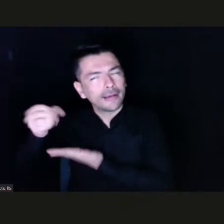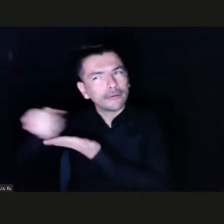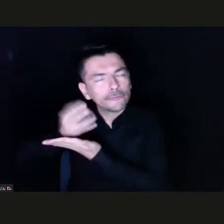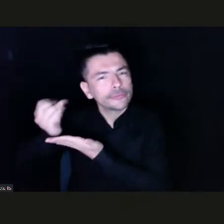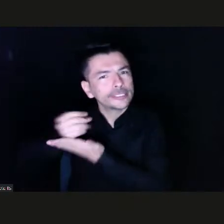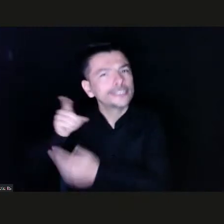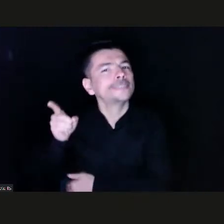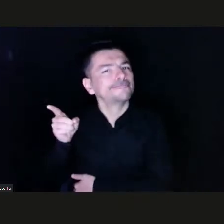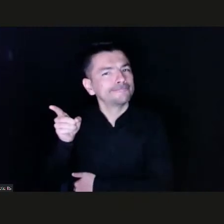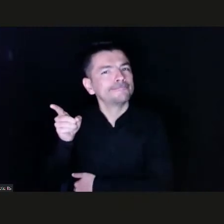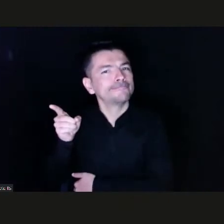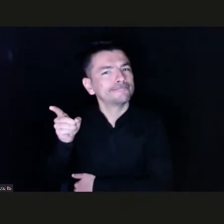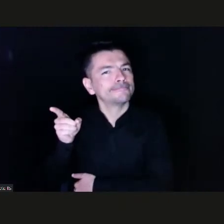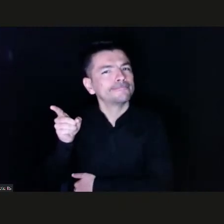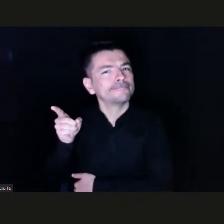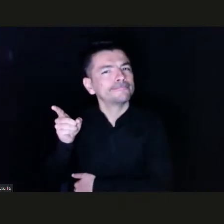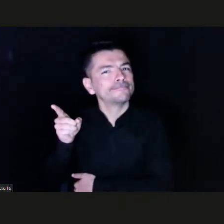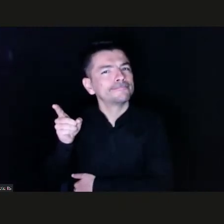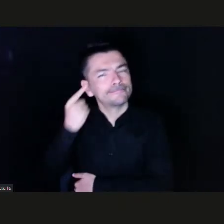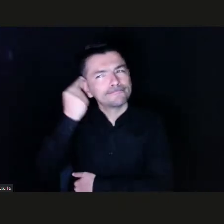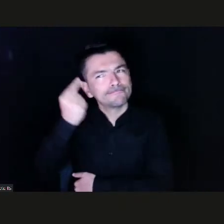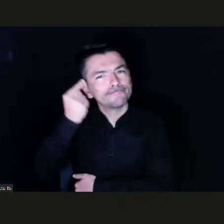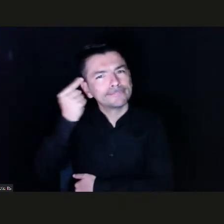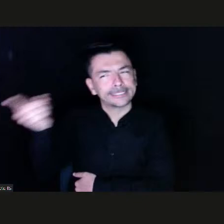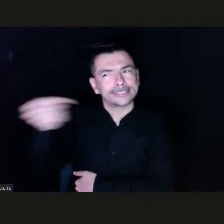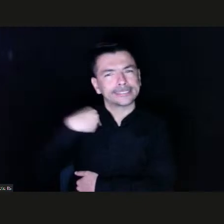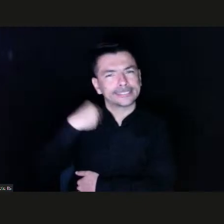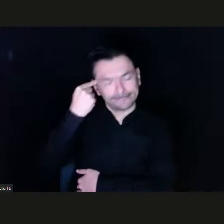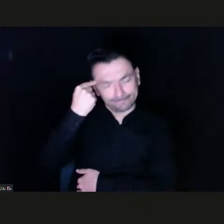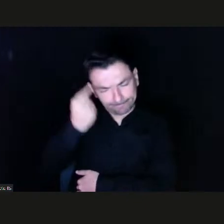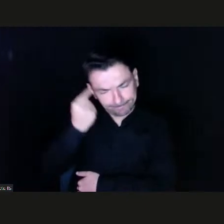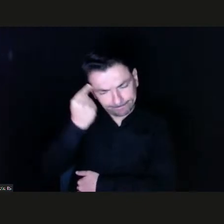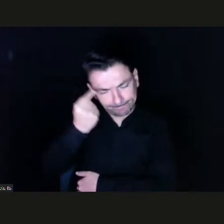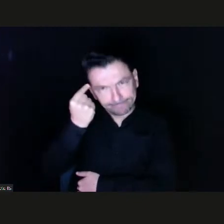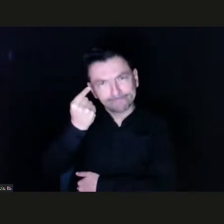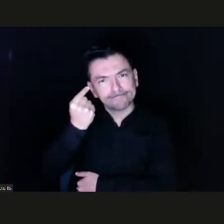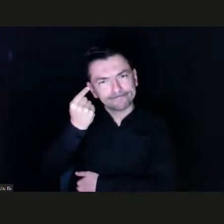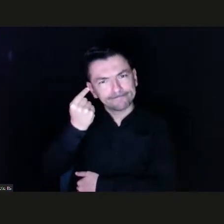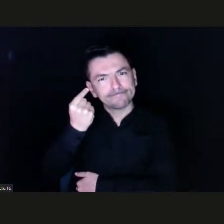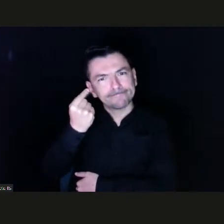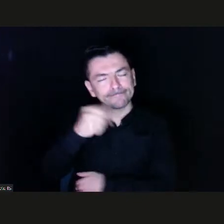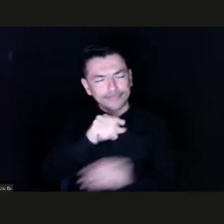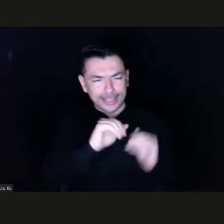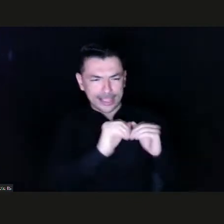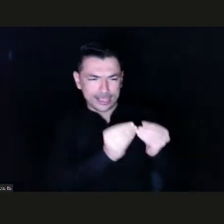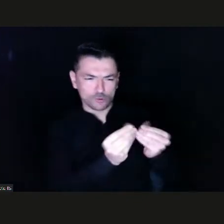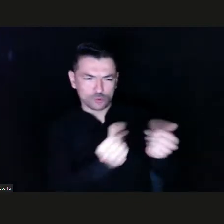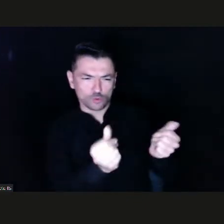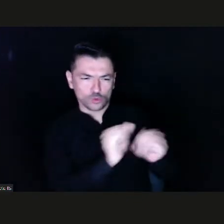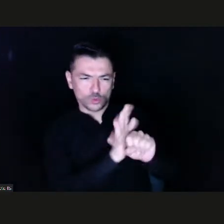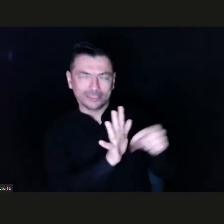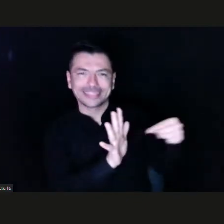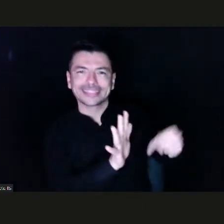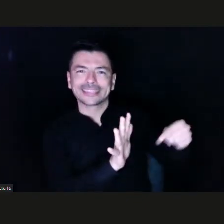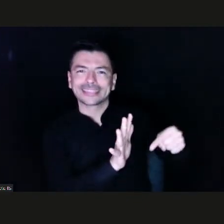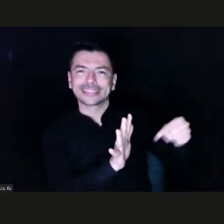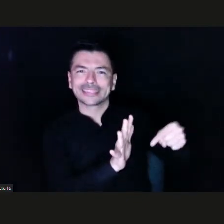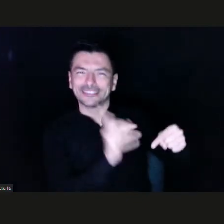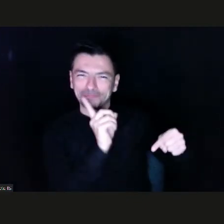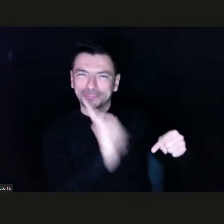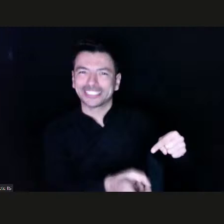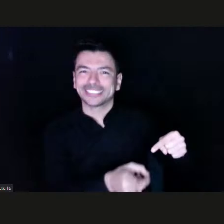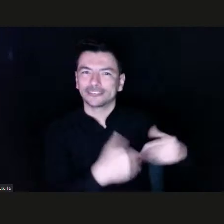more presenters for you. And at this time, it is really my pleasure to introduce to you